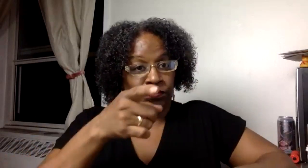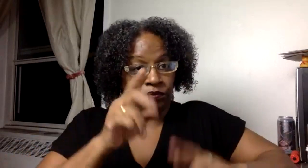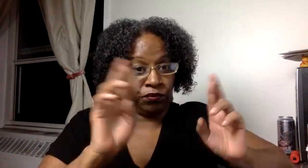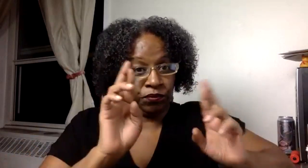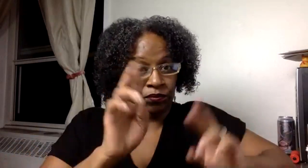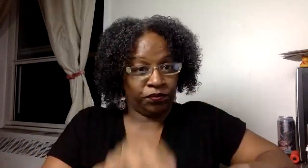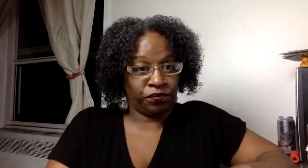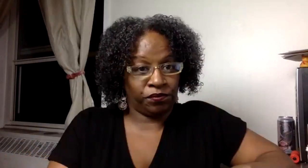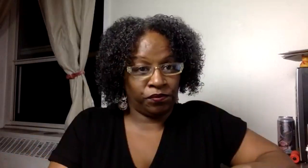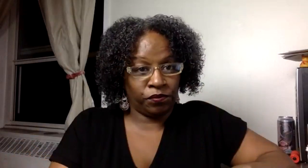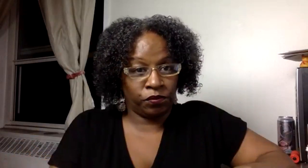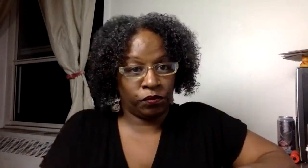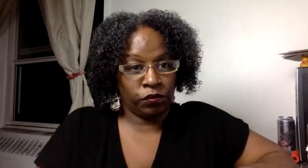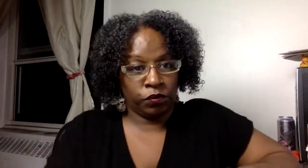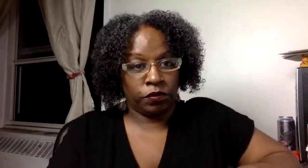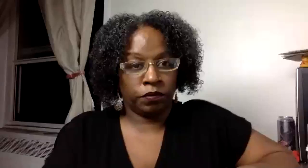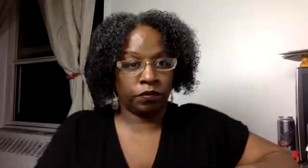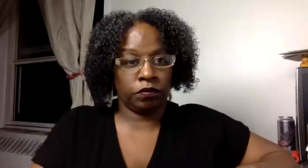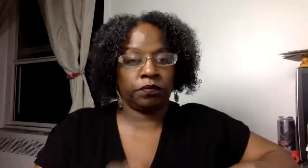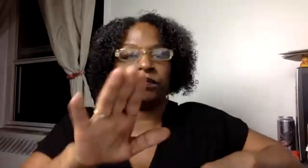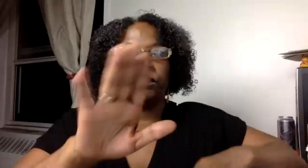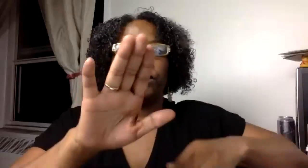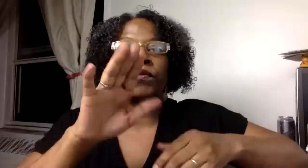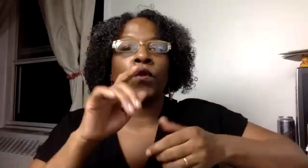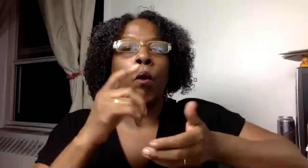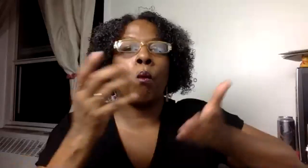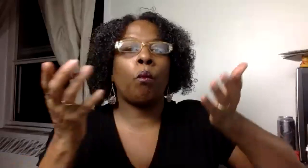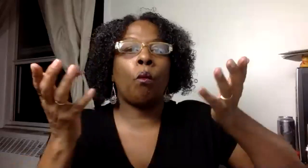Melissa Lund. Computer audio muted. Video off.